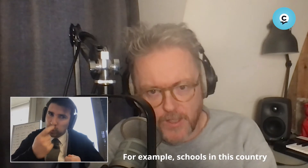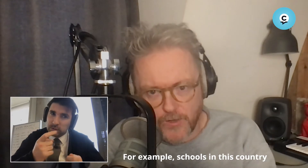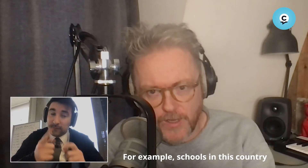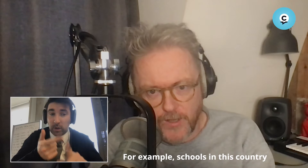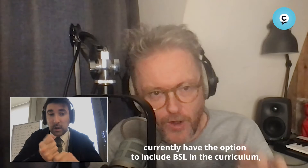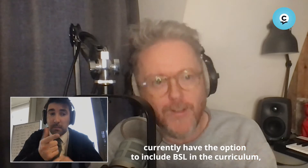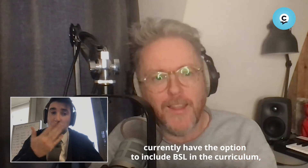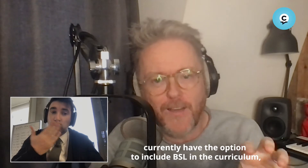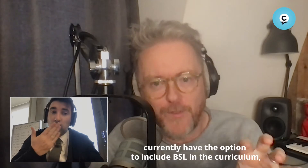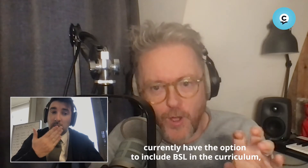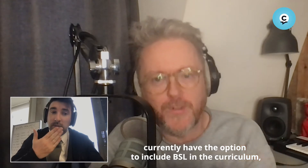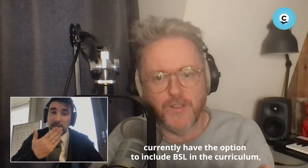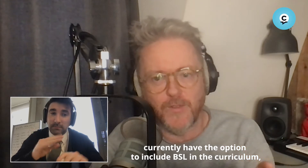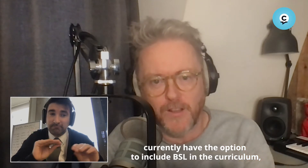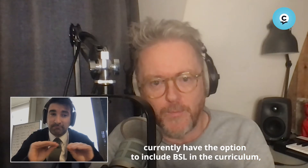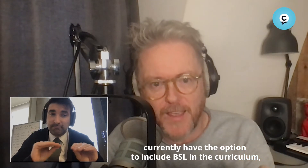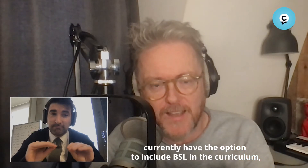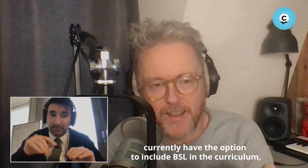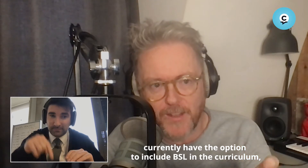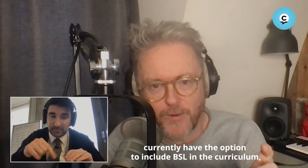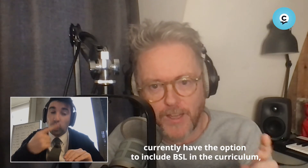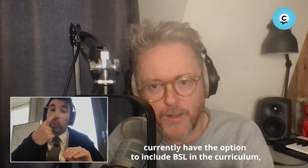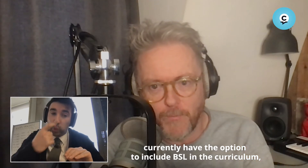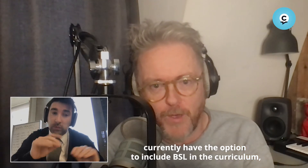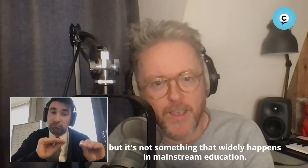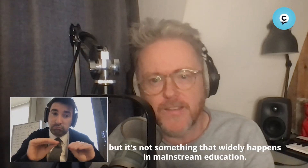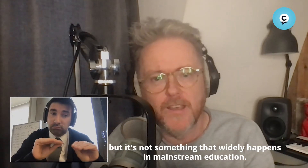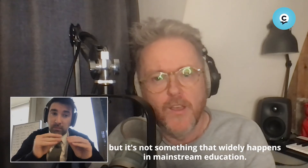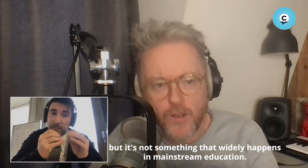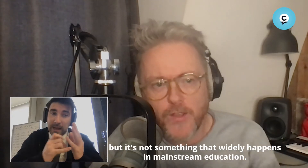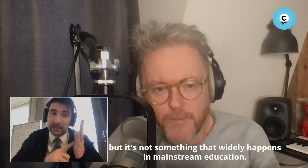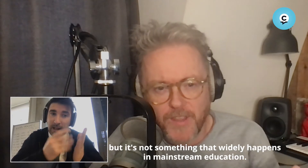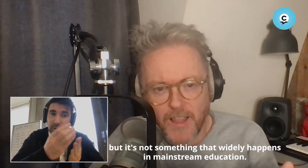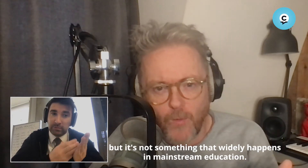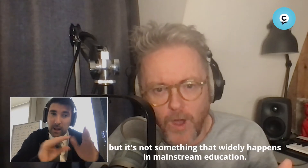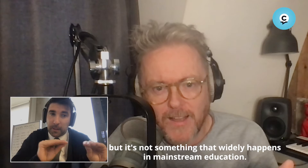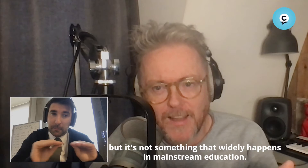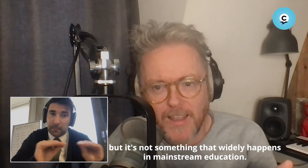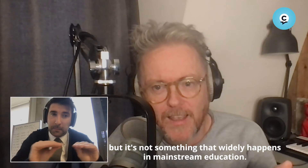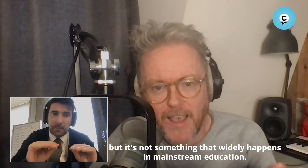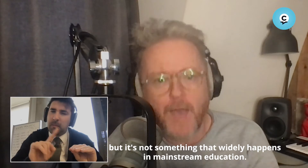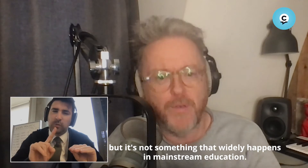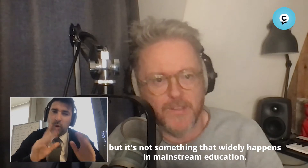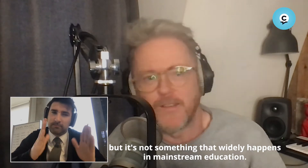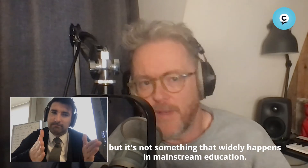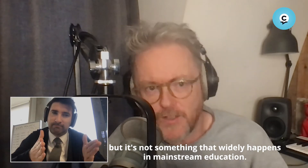this country currently have the option to include BSL in the curriculum, but it's not something that widely happens in